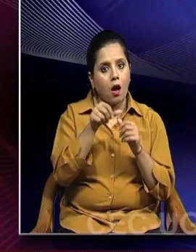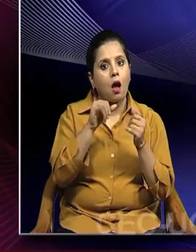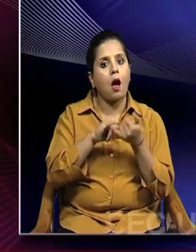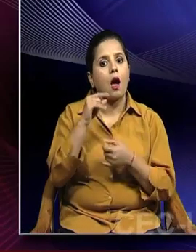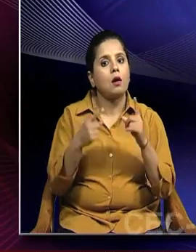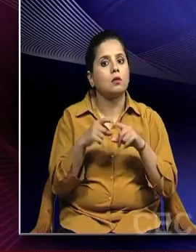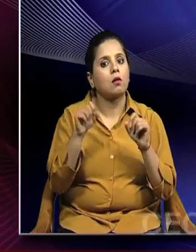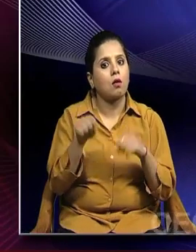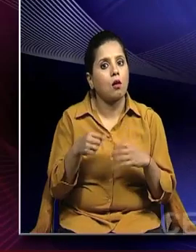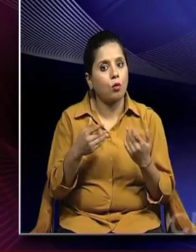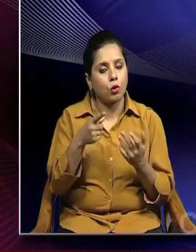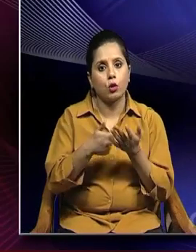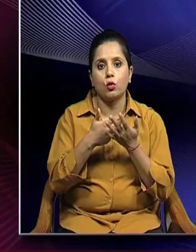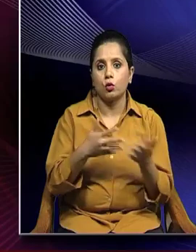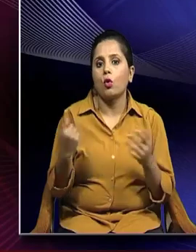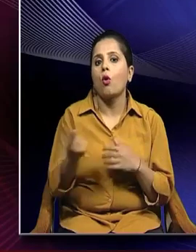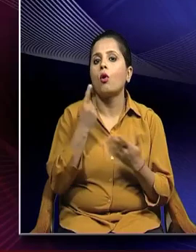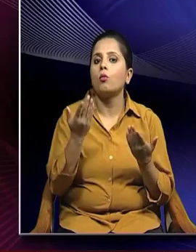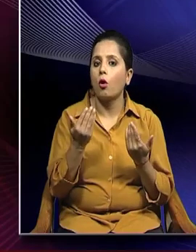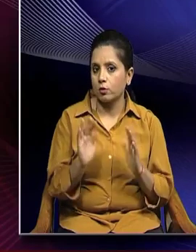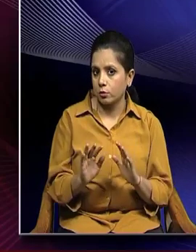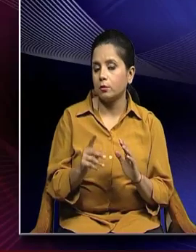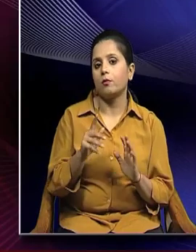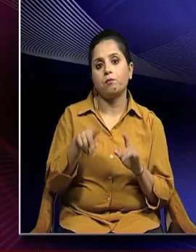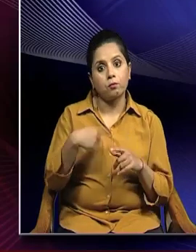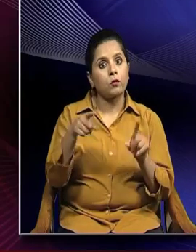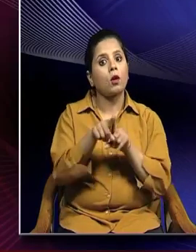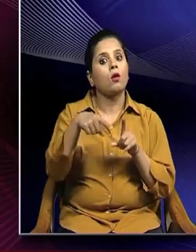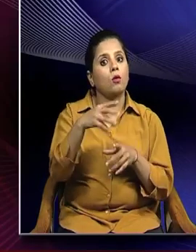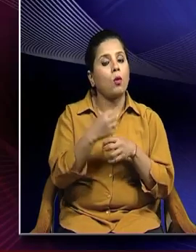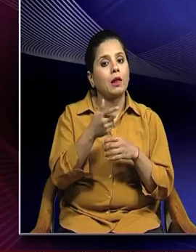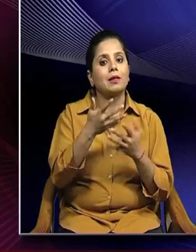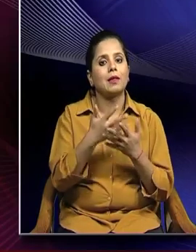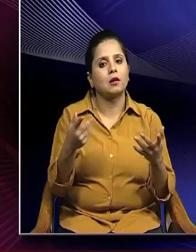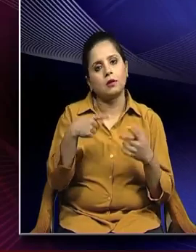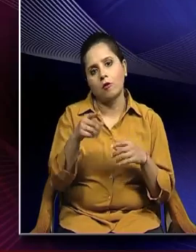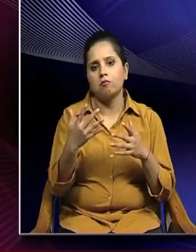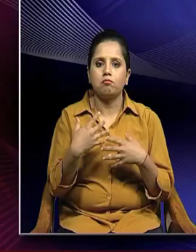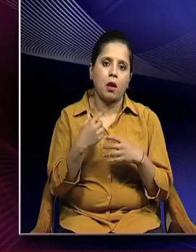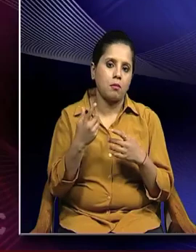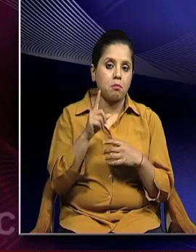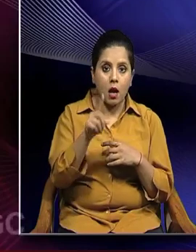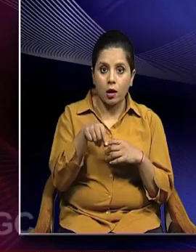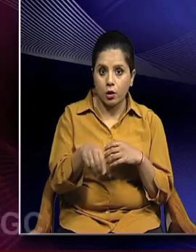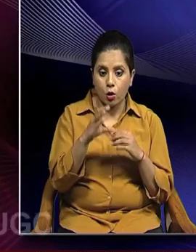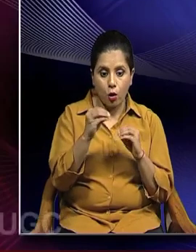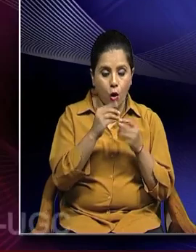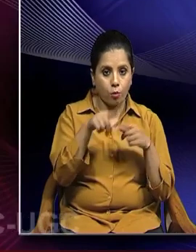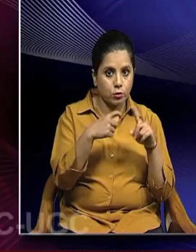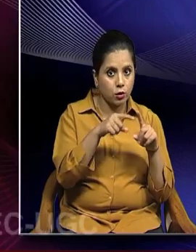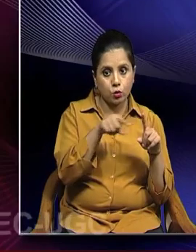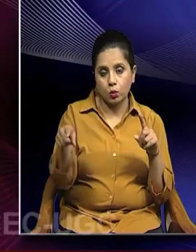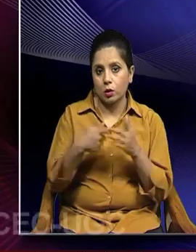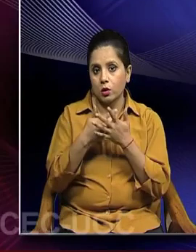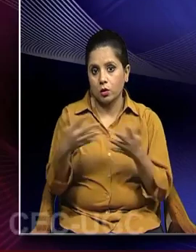will also become a resource only. You will also become an object only. But from object to resource, if you